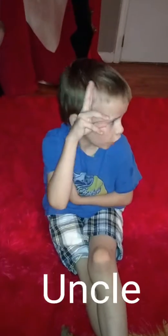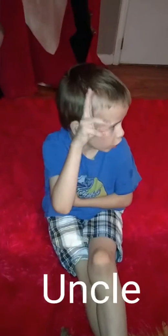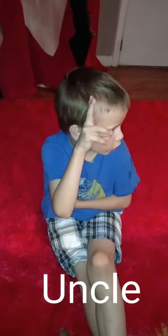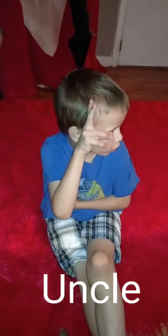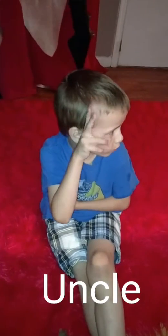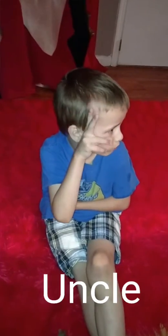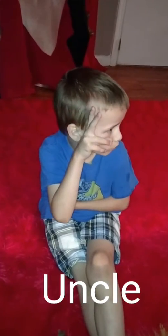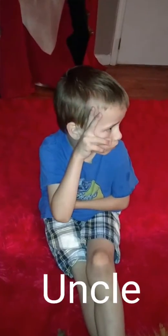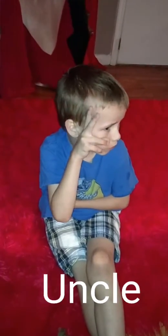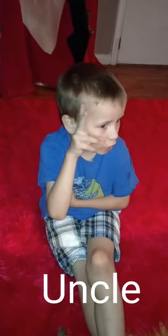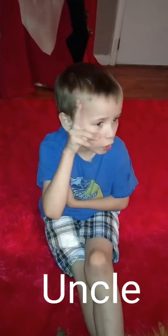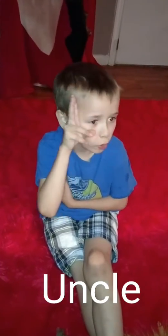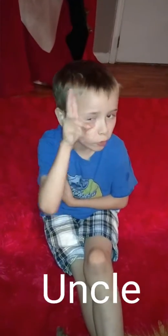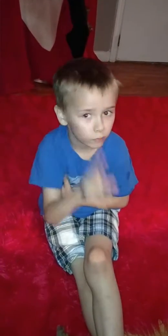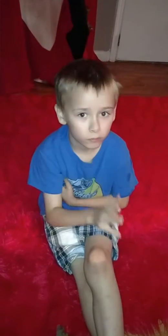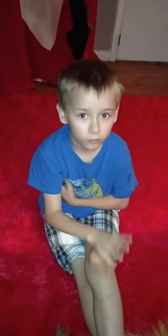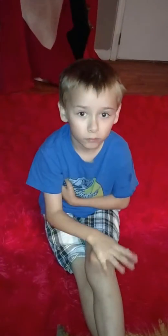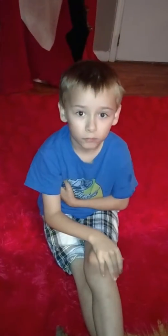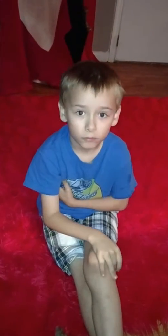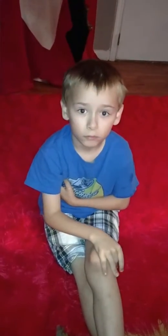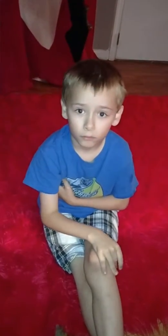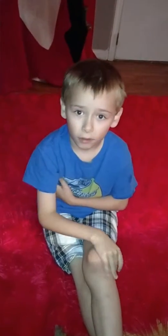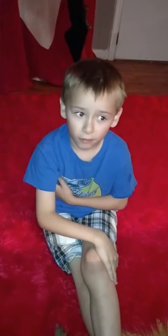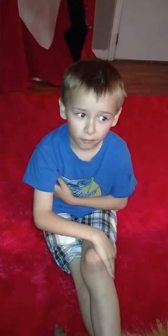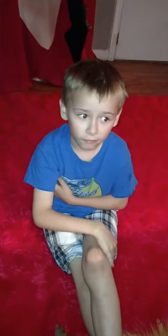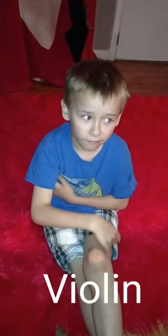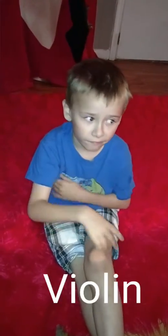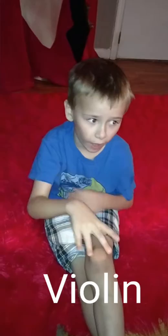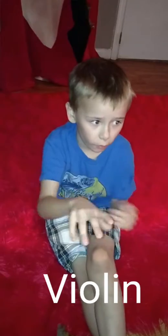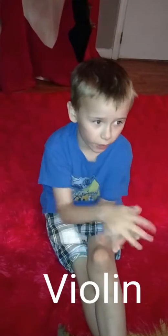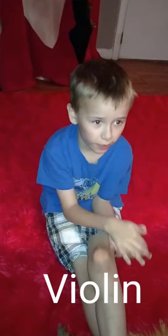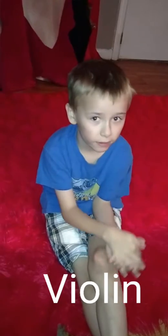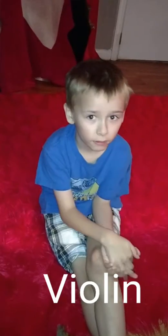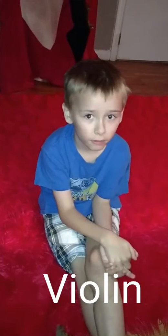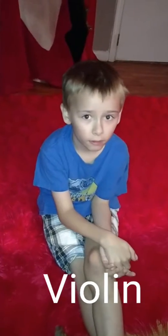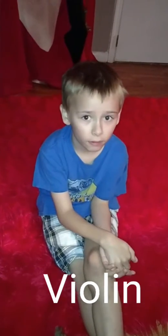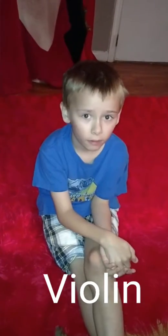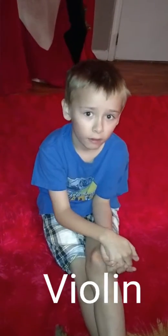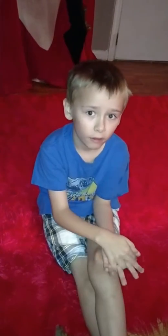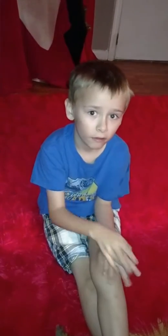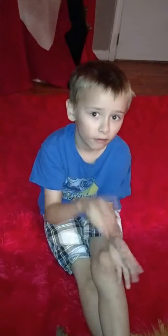sign violin, sign wait,